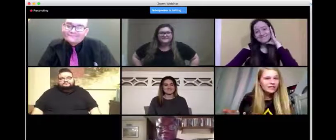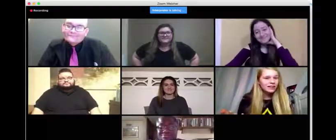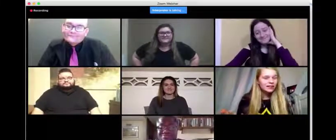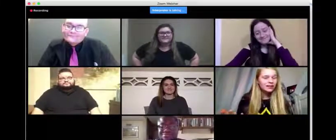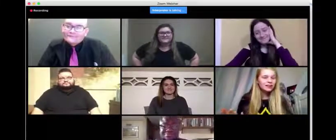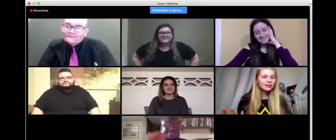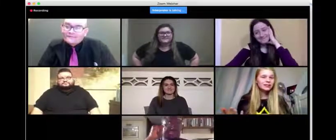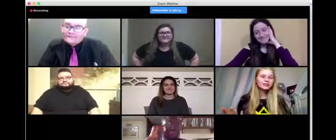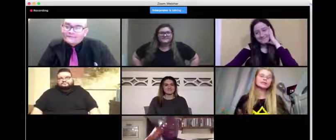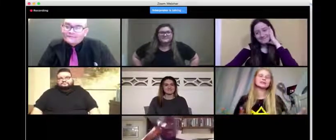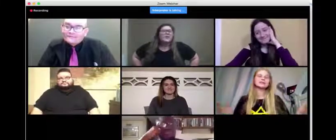comments.